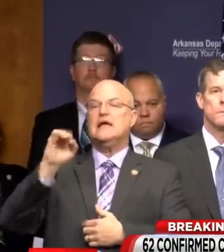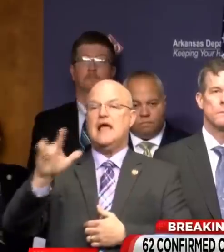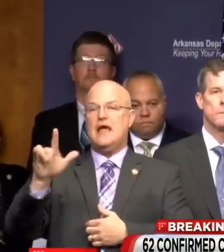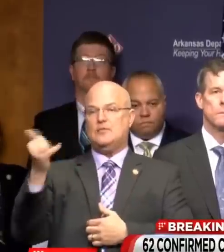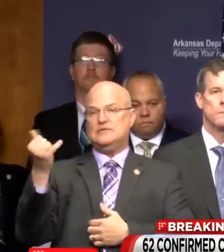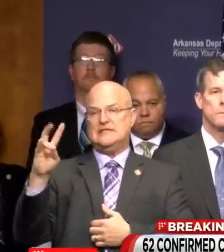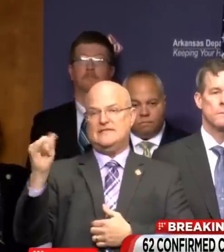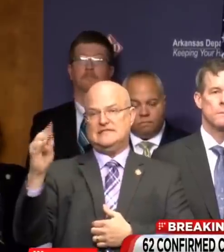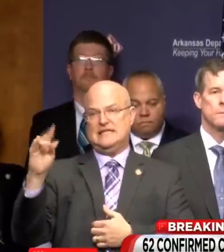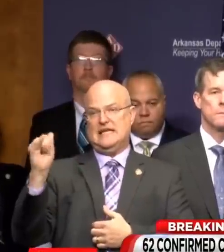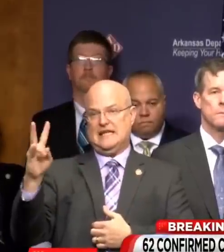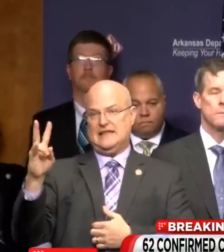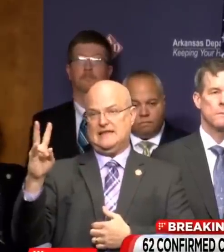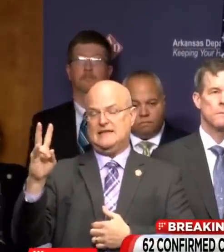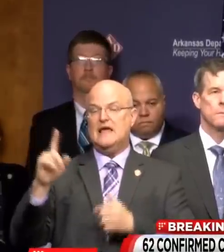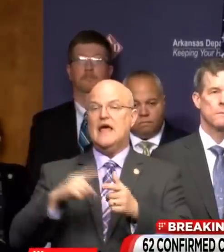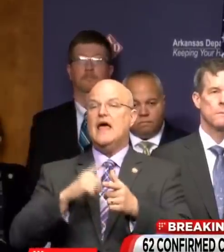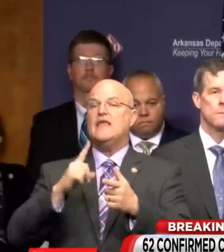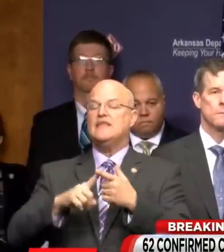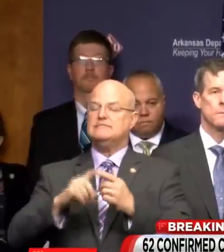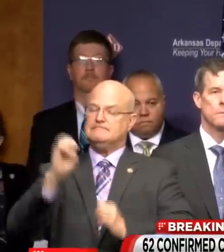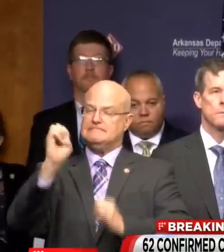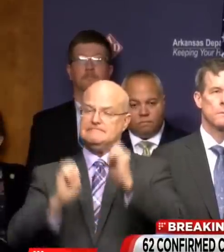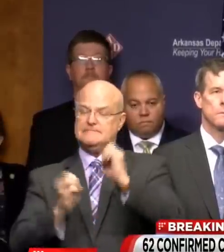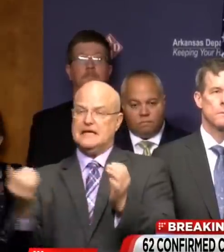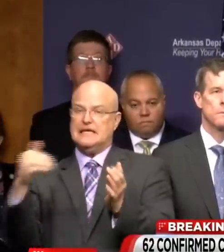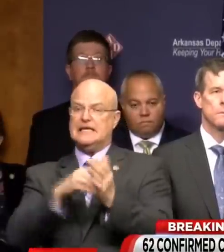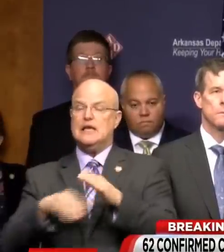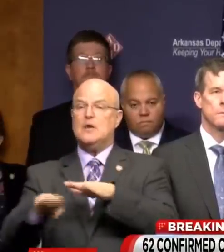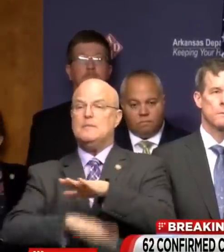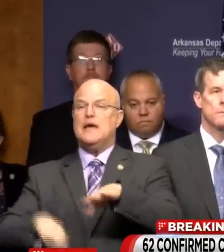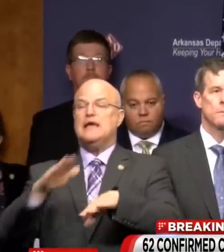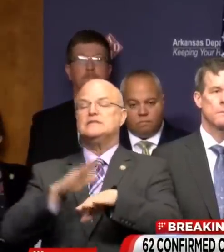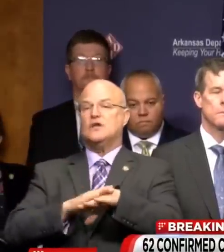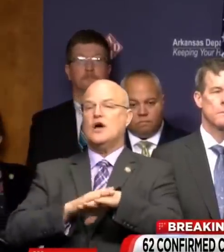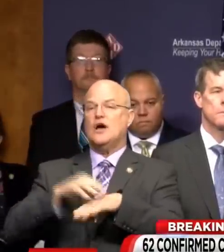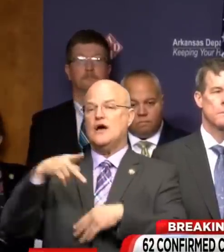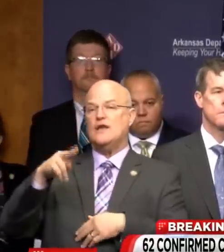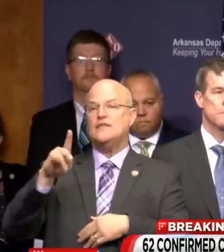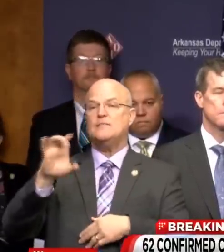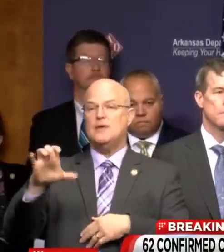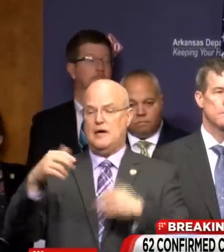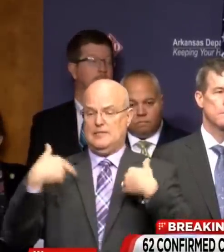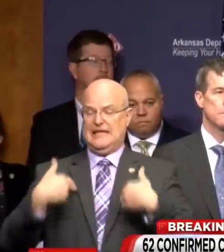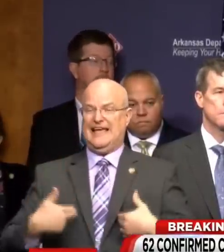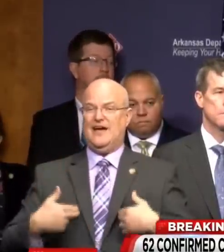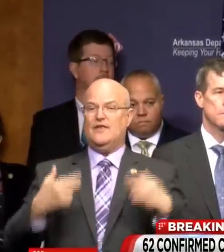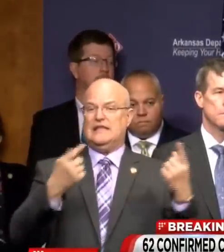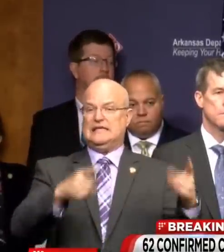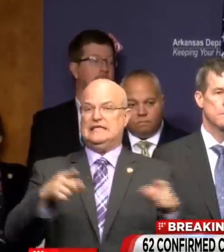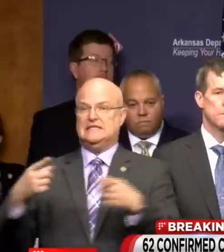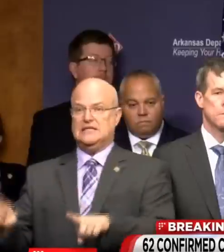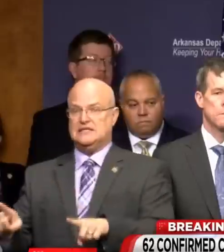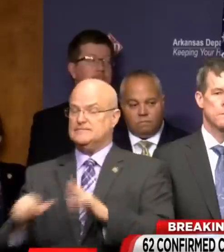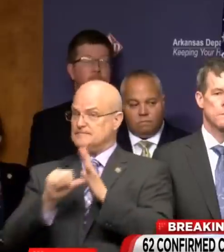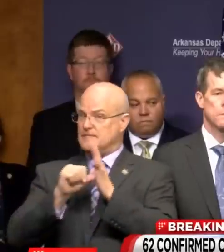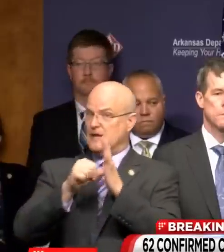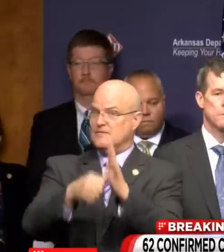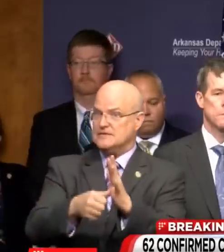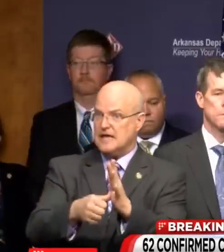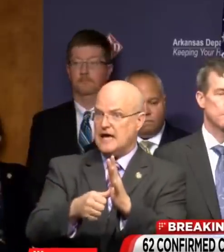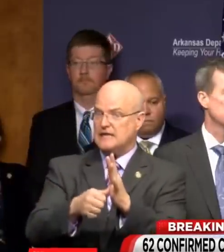17th. That will then be reevaluated based upon the public health conditions at the time. Let me